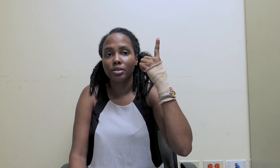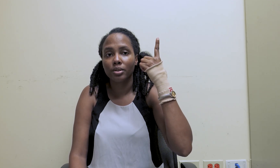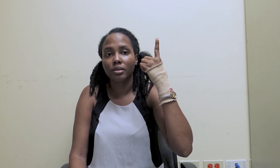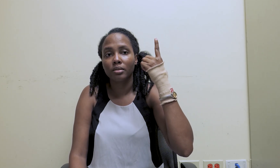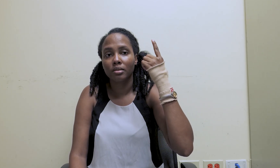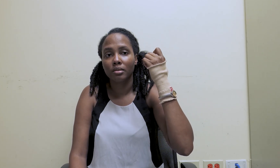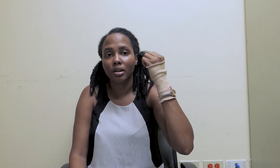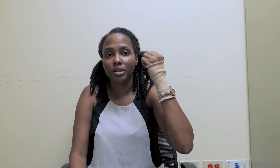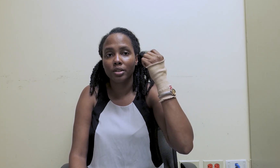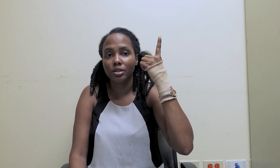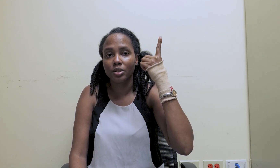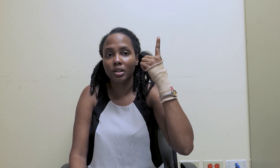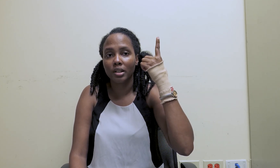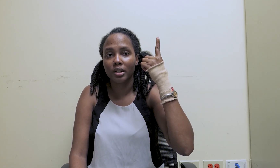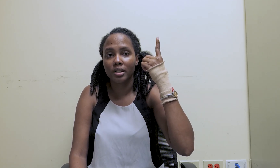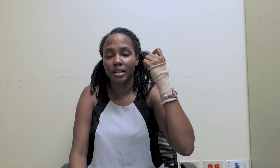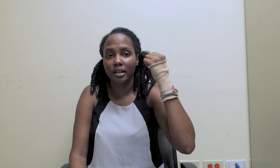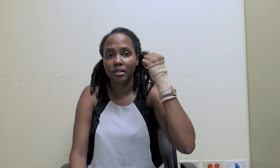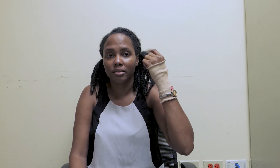Understood. Understand.